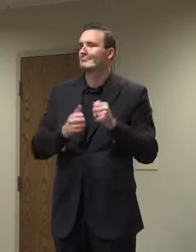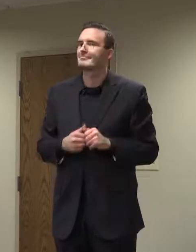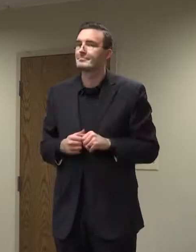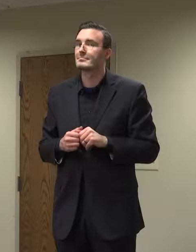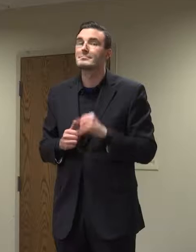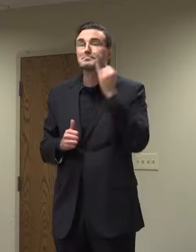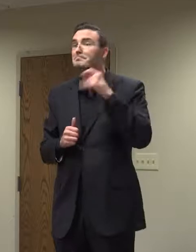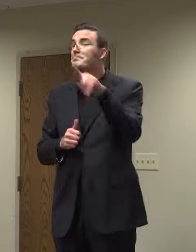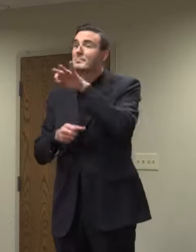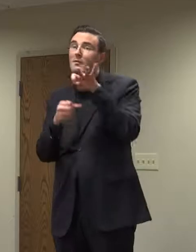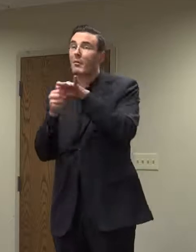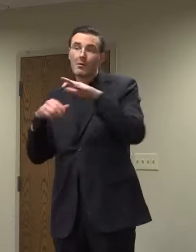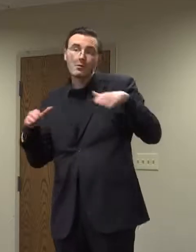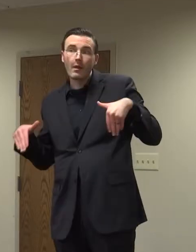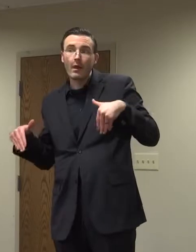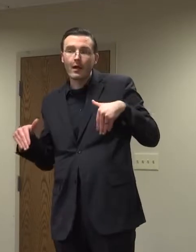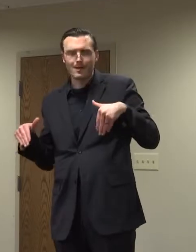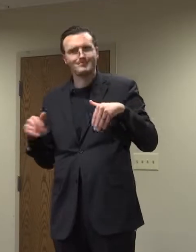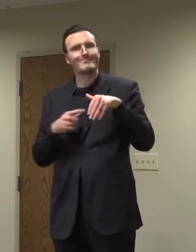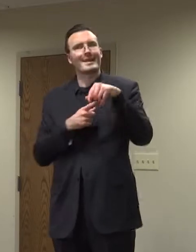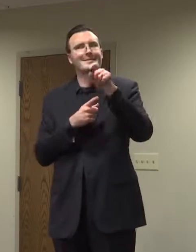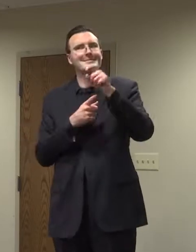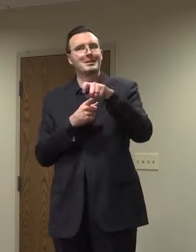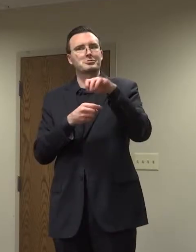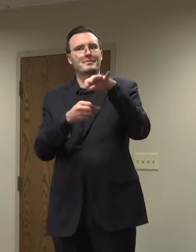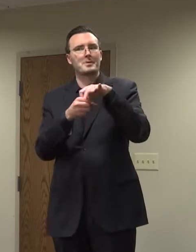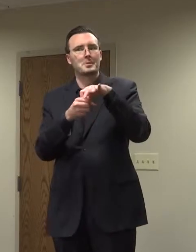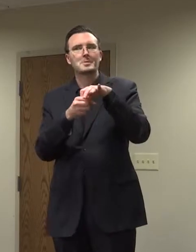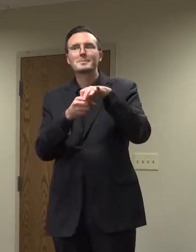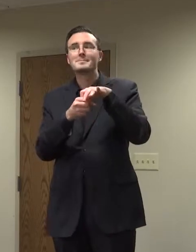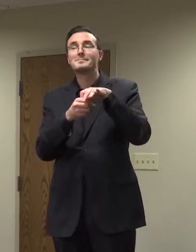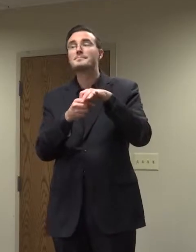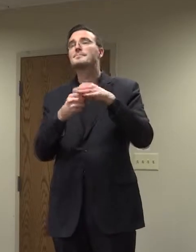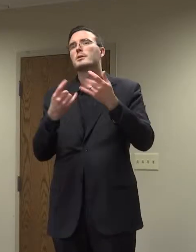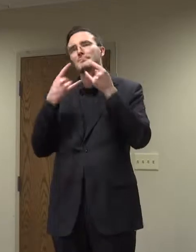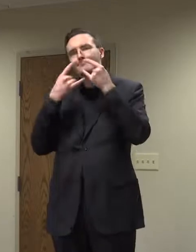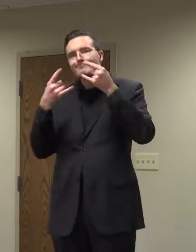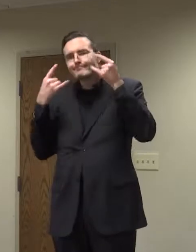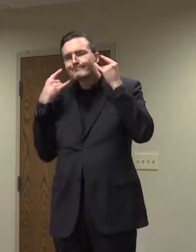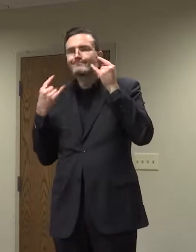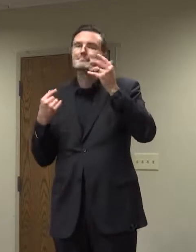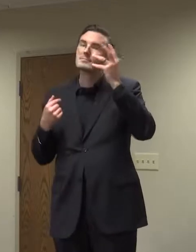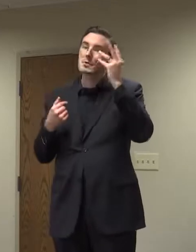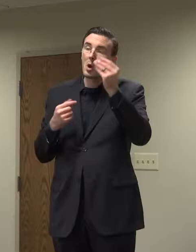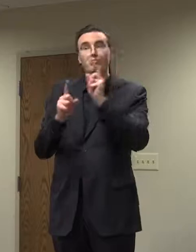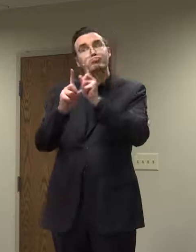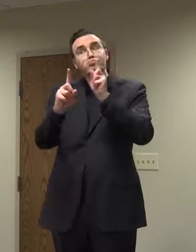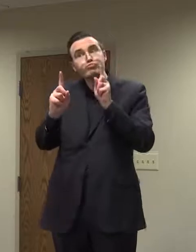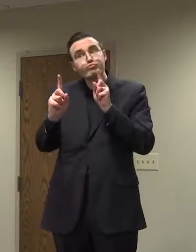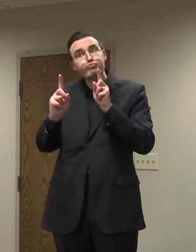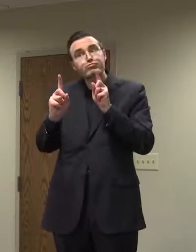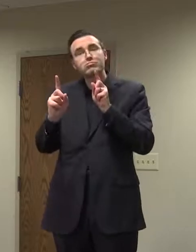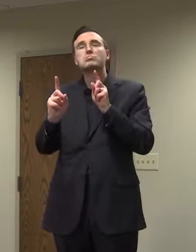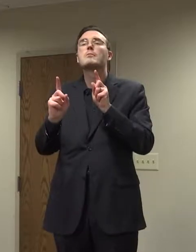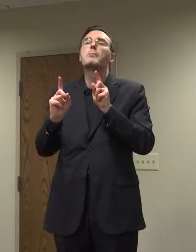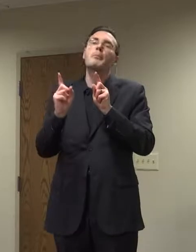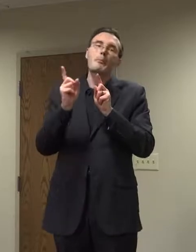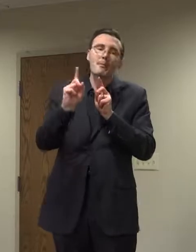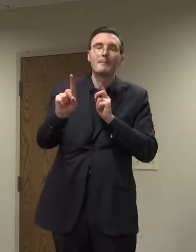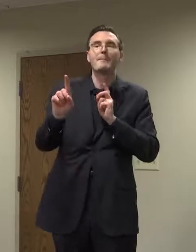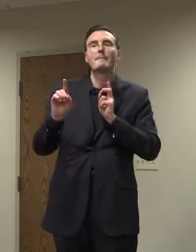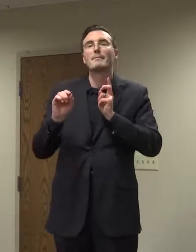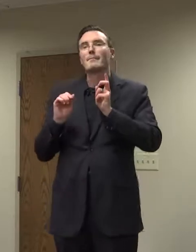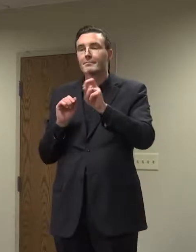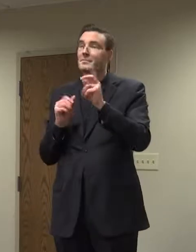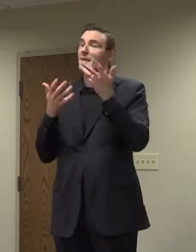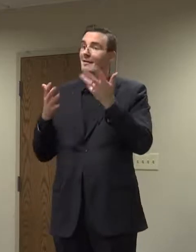out and you need to vote. Wear your face coverings, maintain social distancing, and then celebrate in your household.